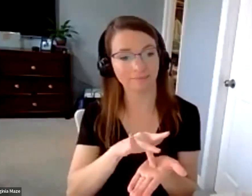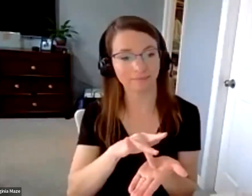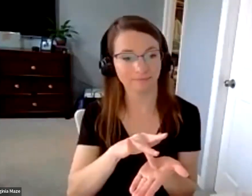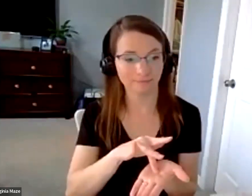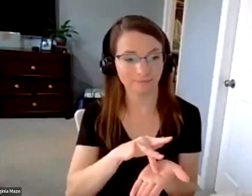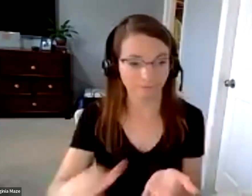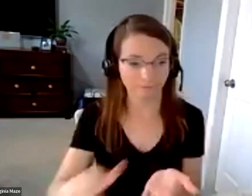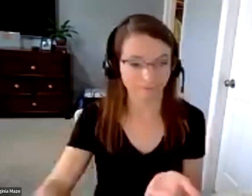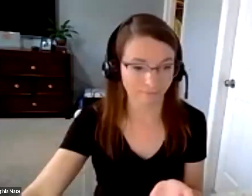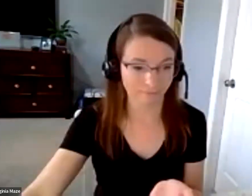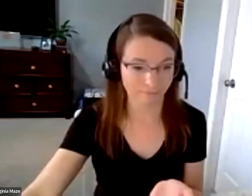medicine.